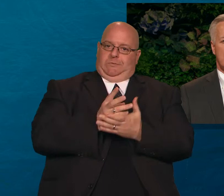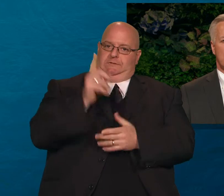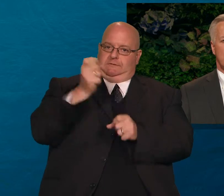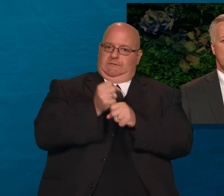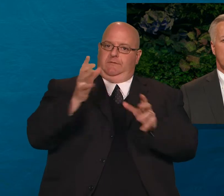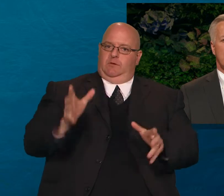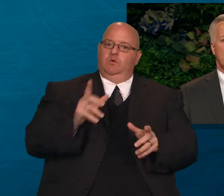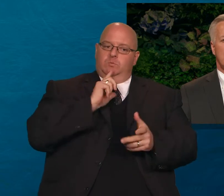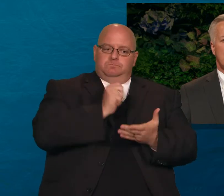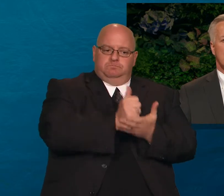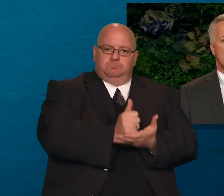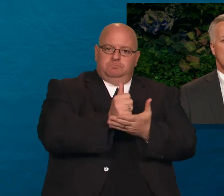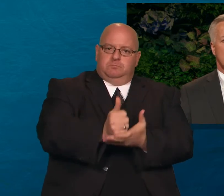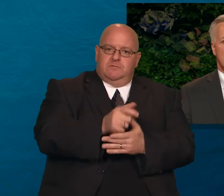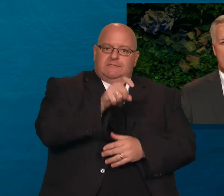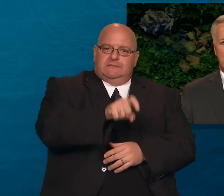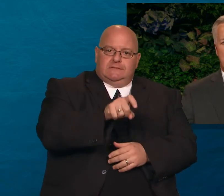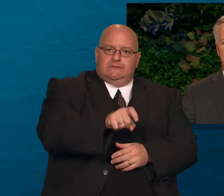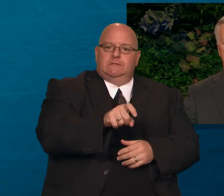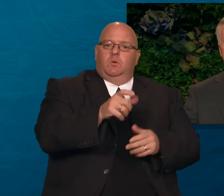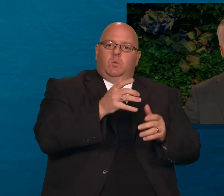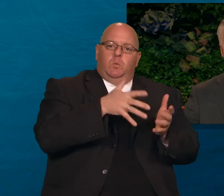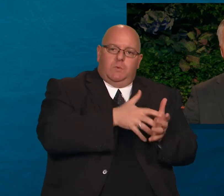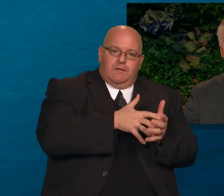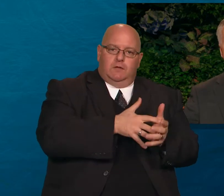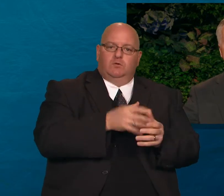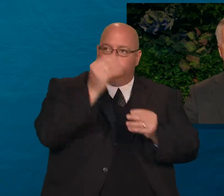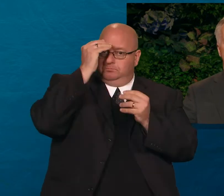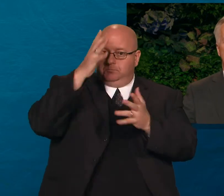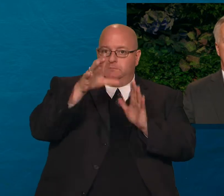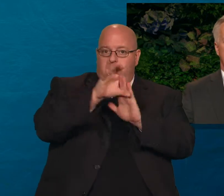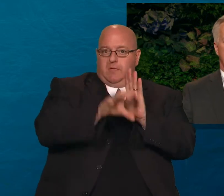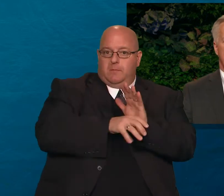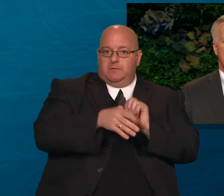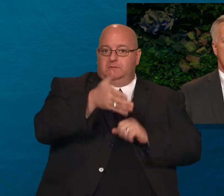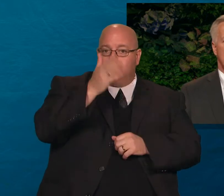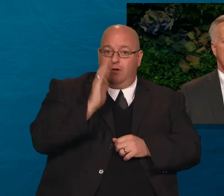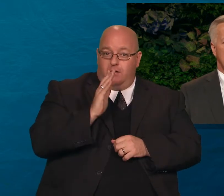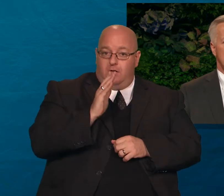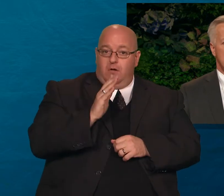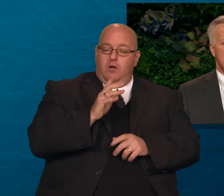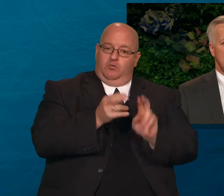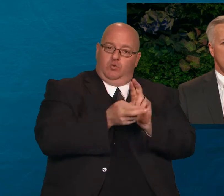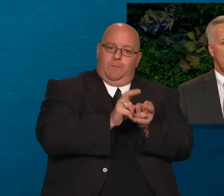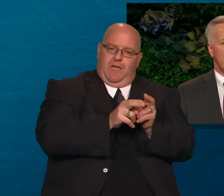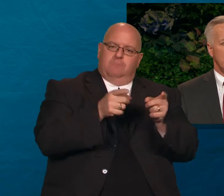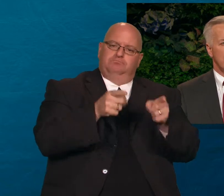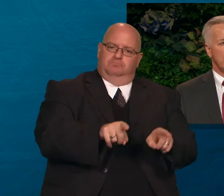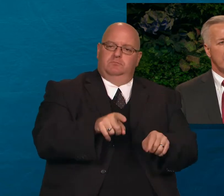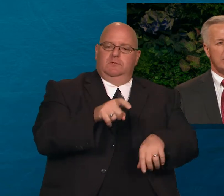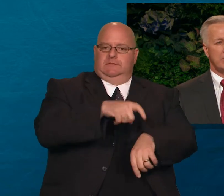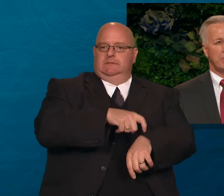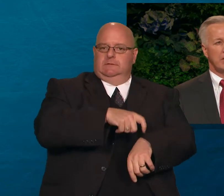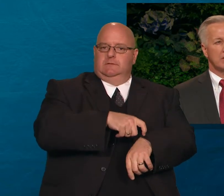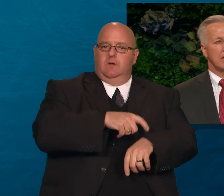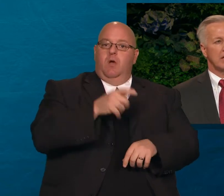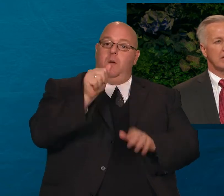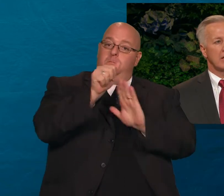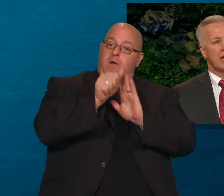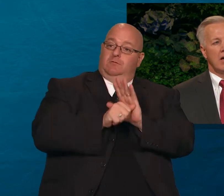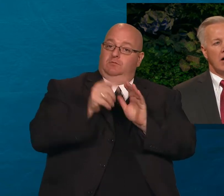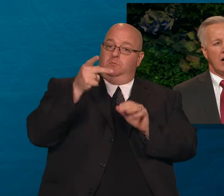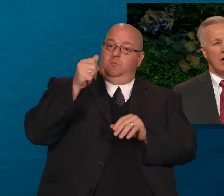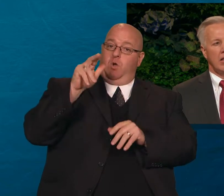to succor the weak and the needy, to keep the commandments of God, and to repent as needed, for as the Apostle Paul